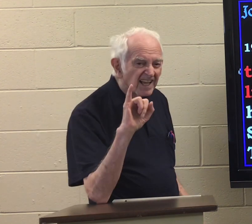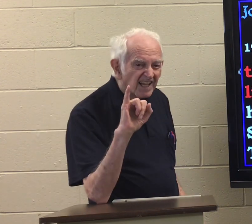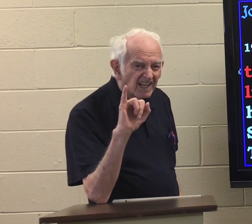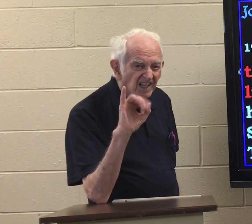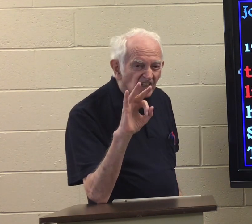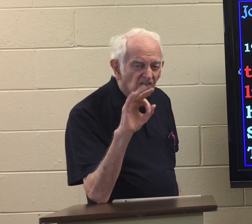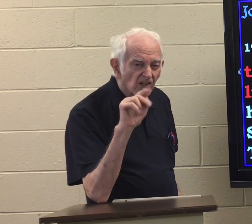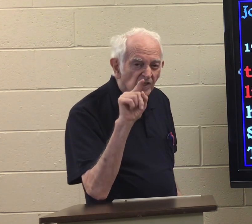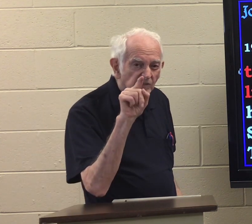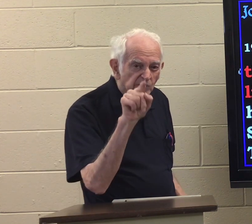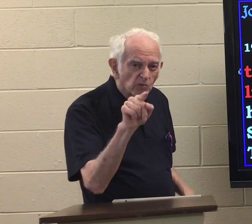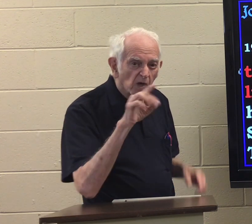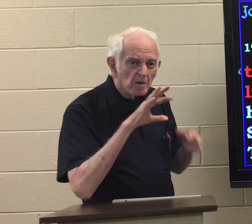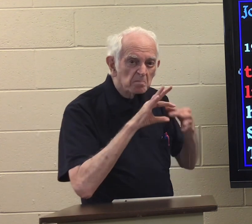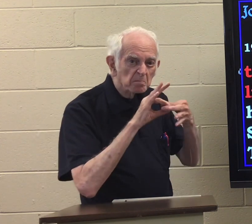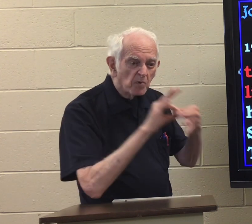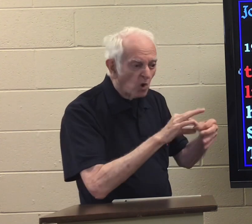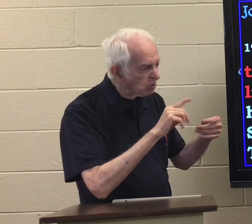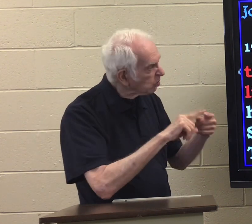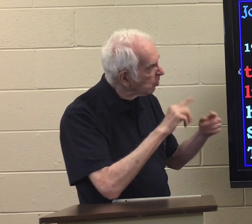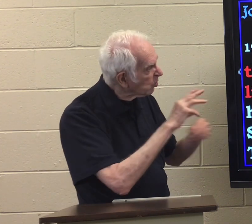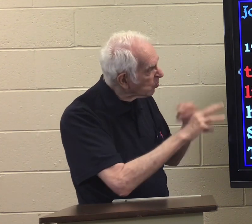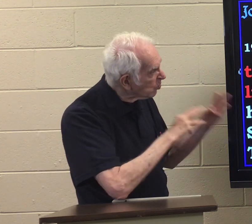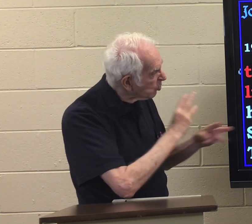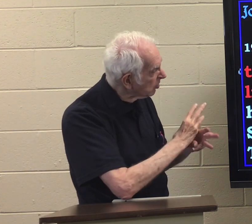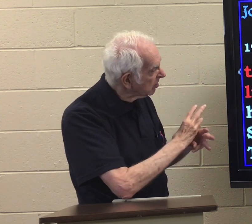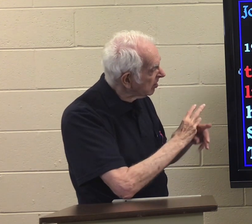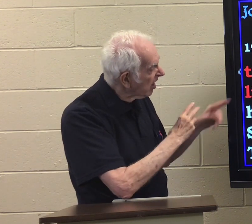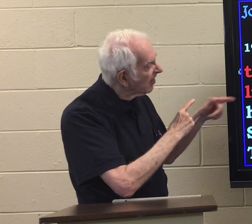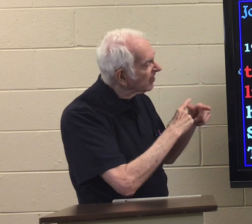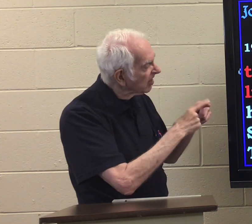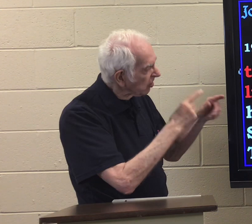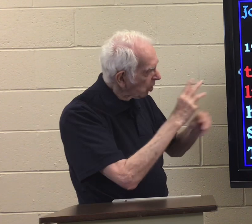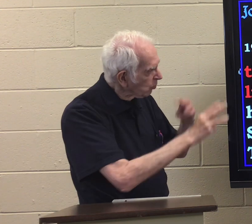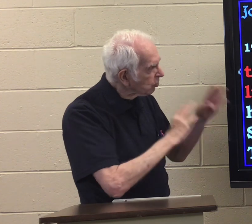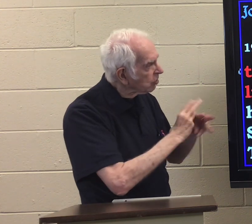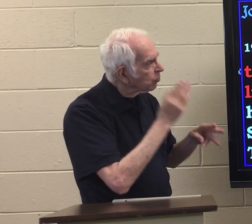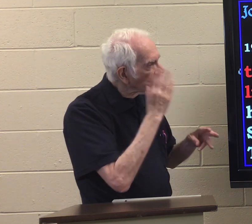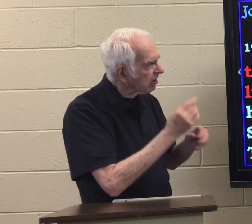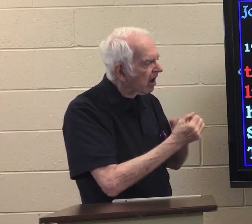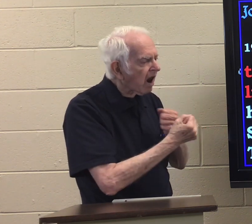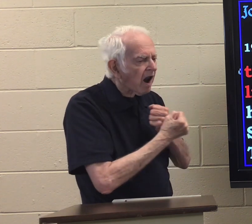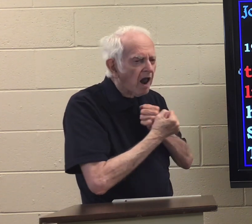If you belong to the world, then the world would love you